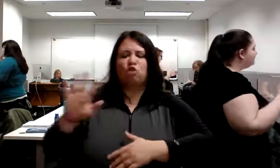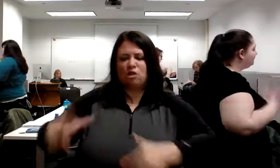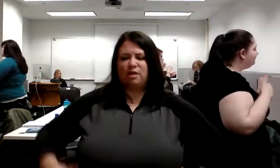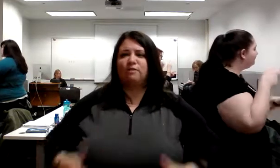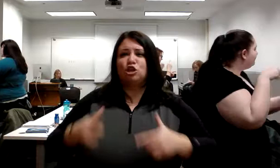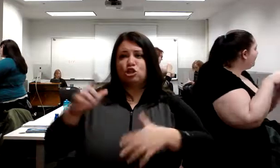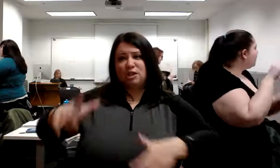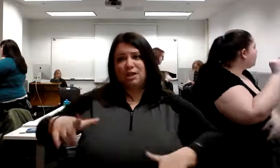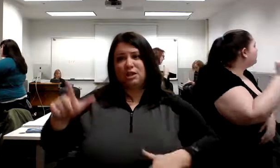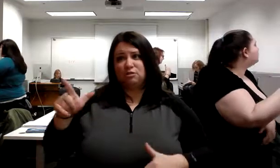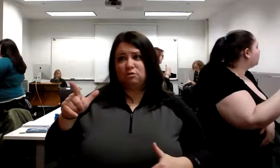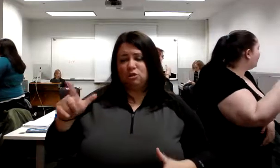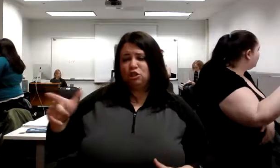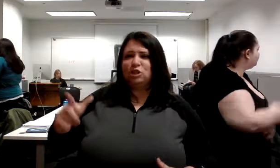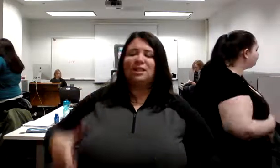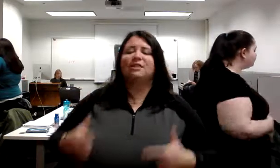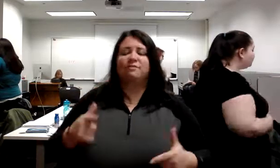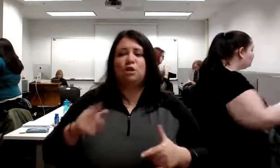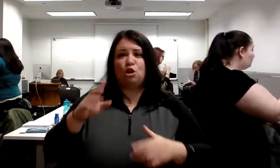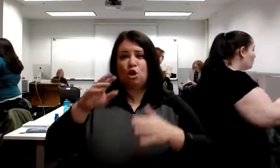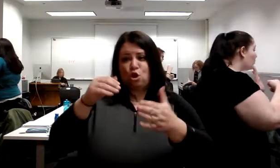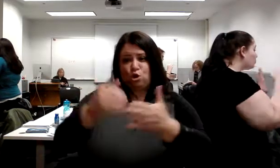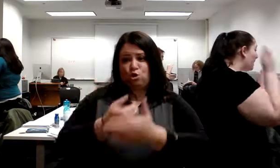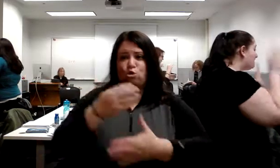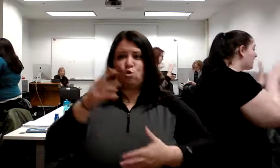This is Georgia. Miss Georgia.